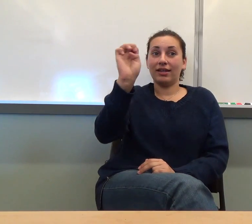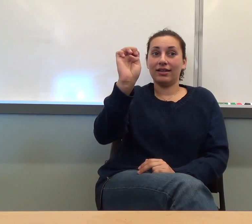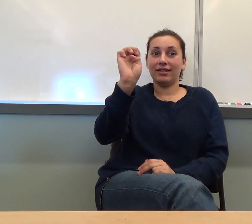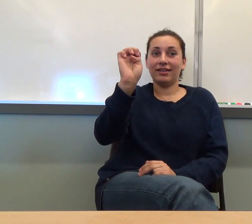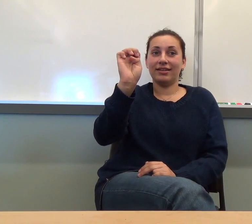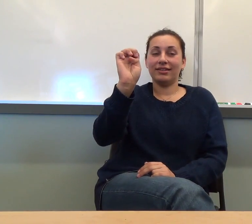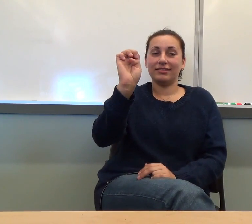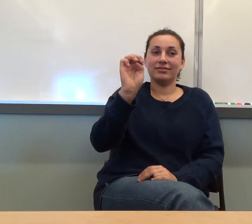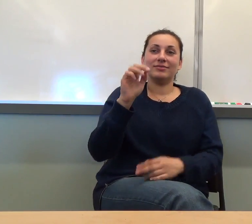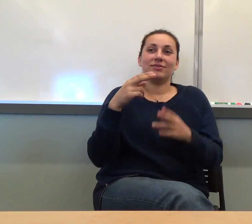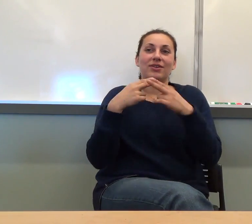with